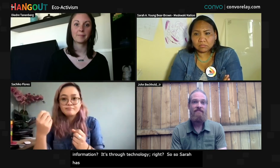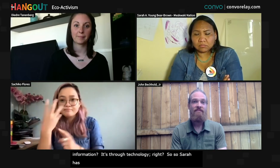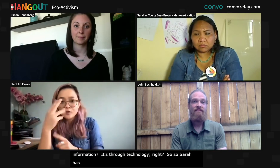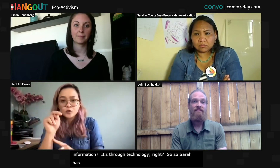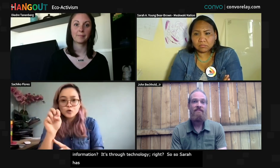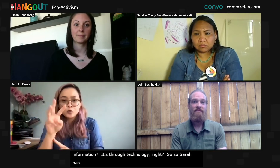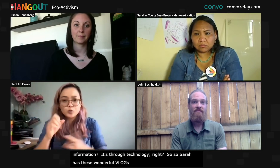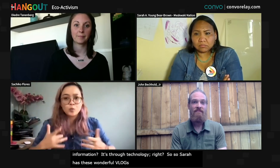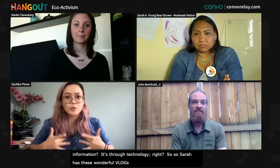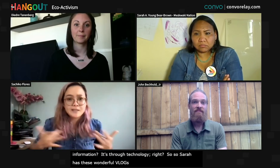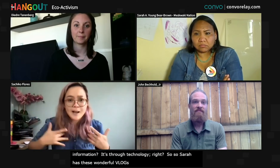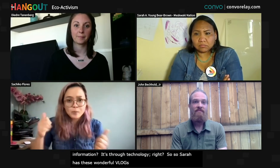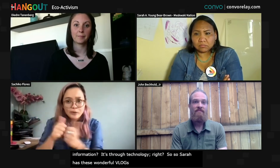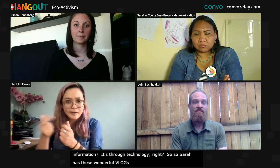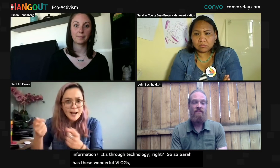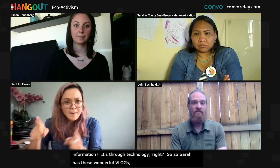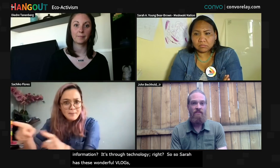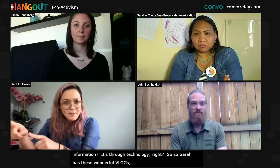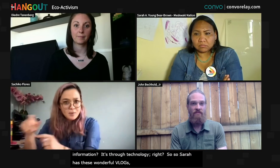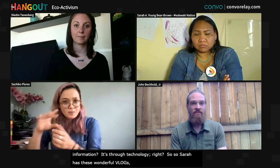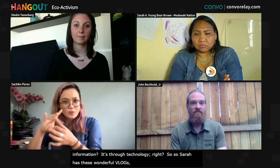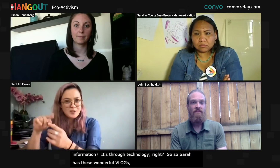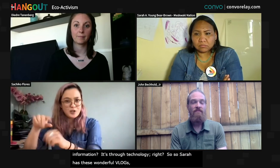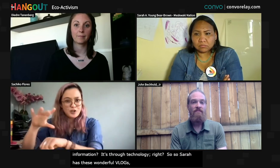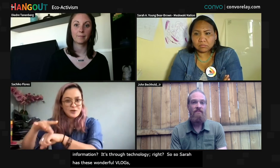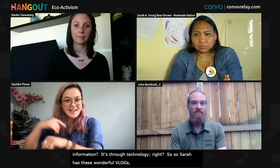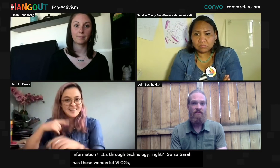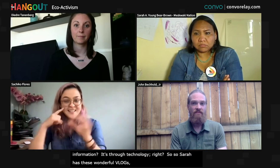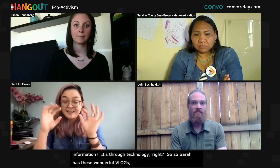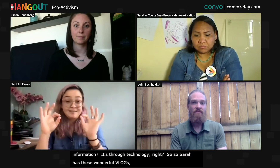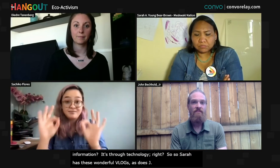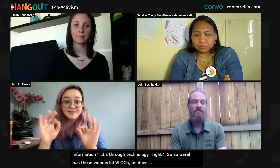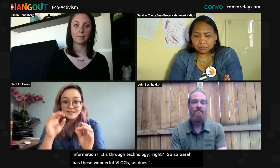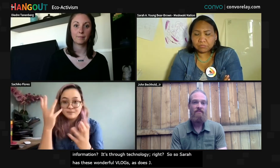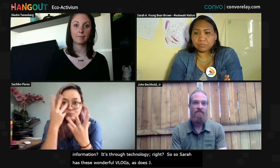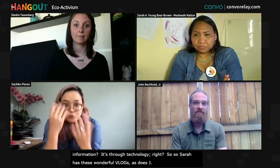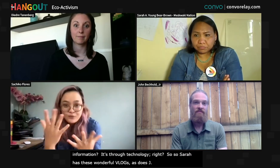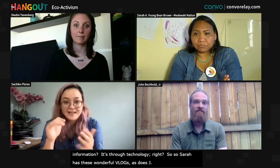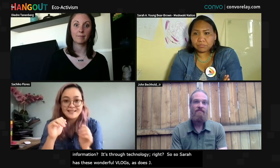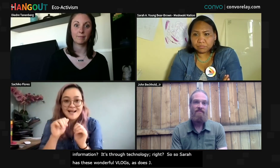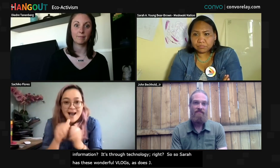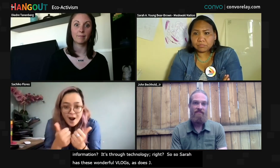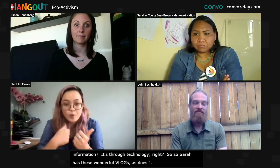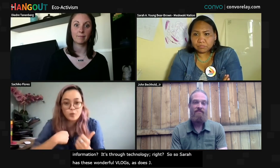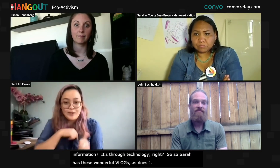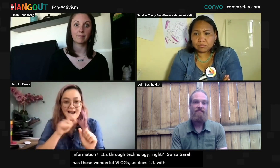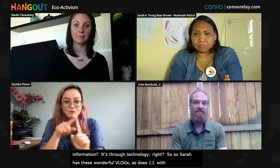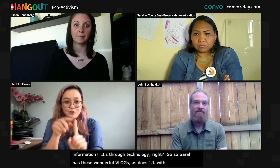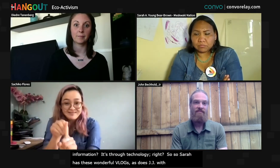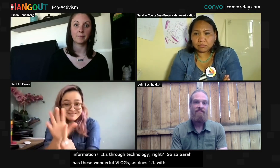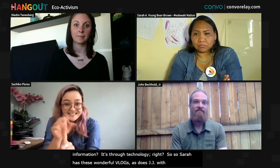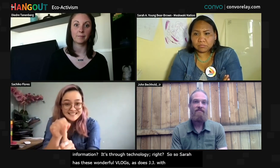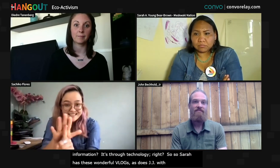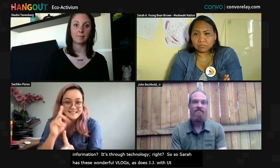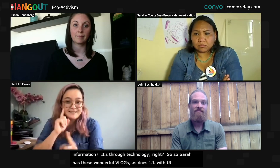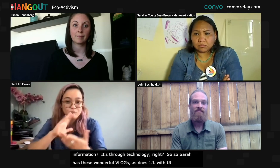JJ with Utiera. And there's all these events happening. And I think it's beautiful. This is how we